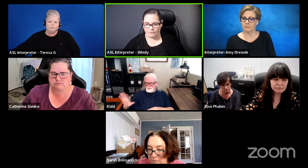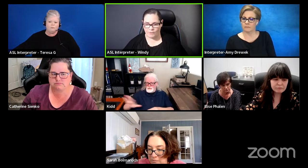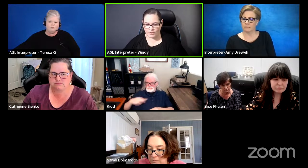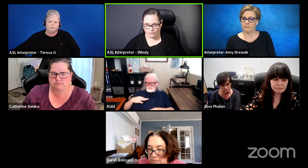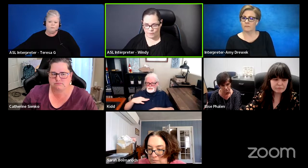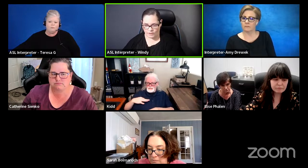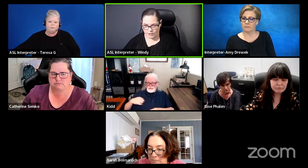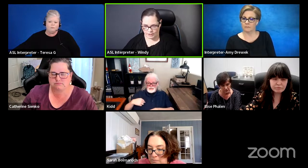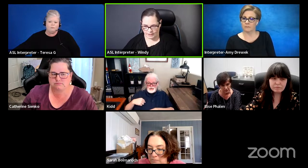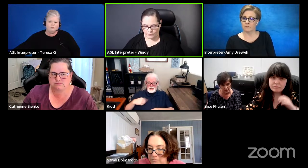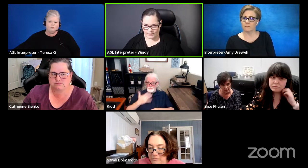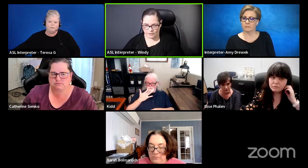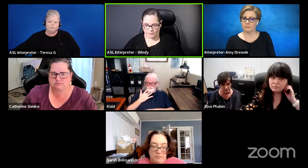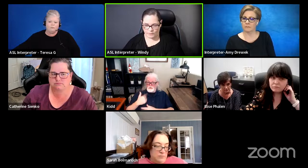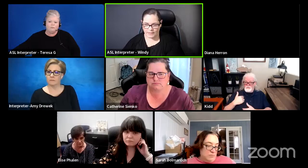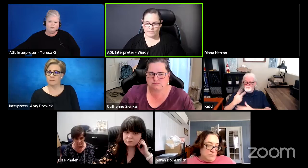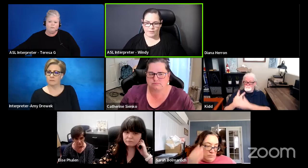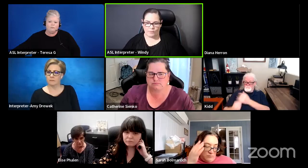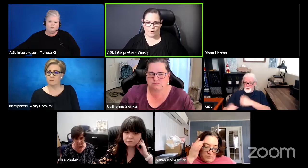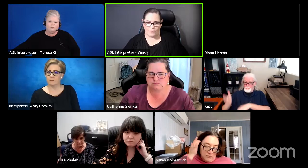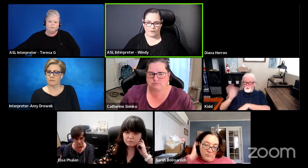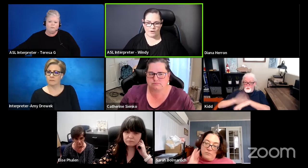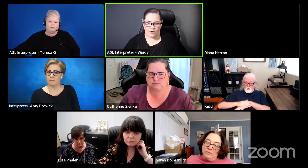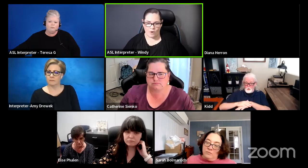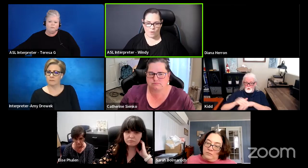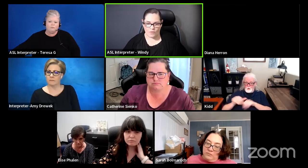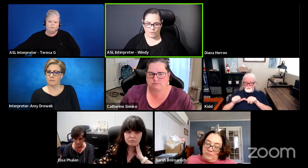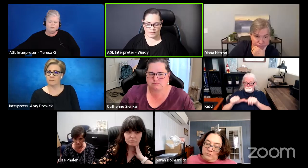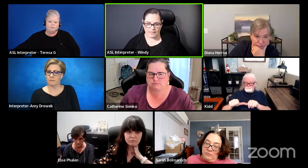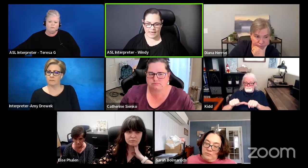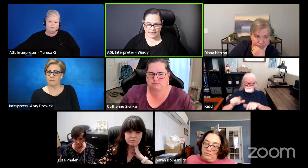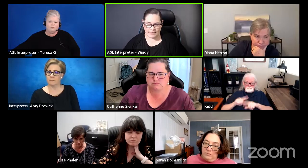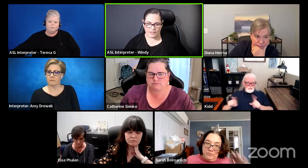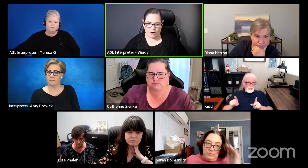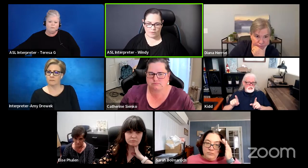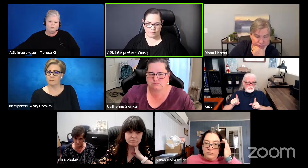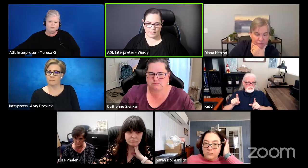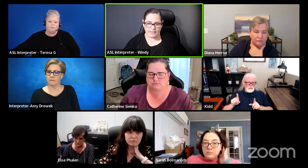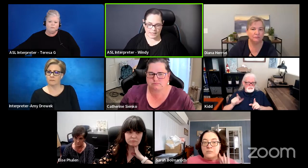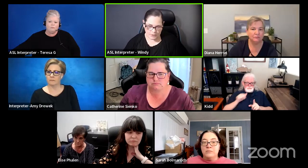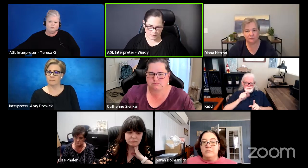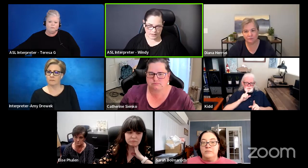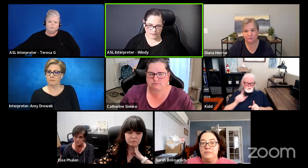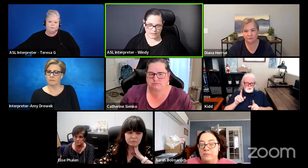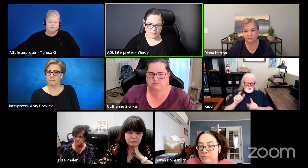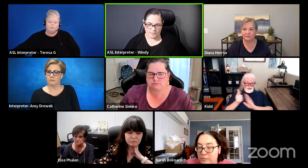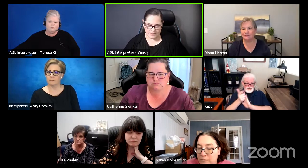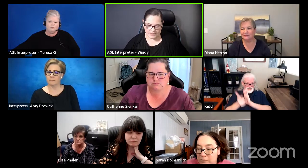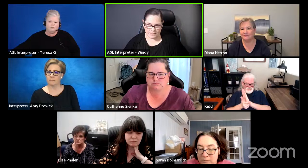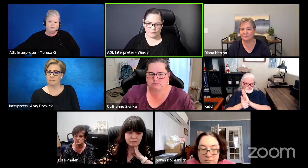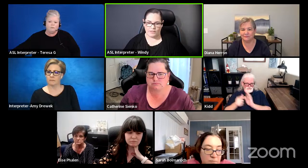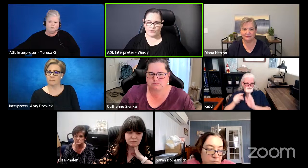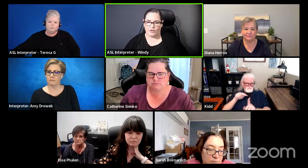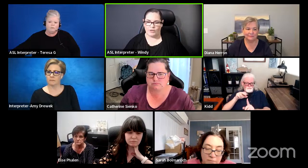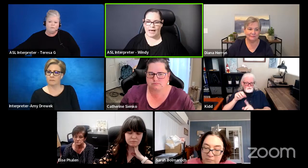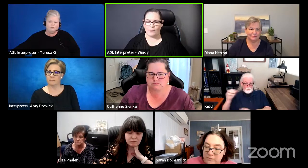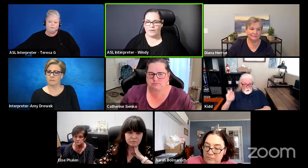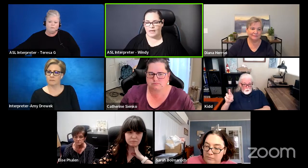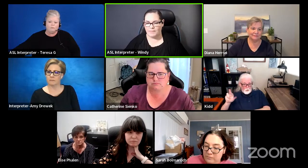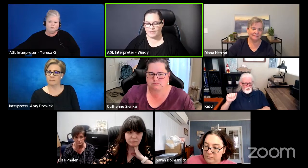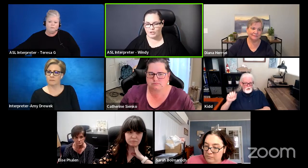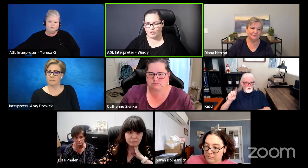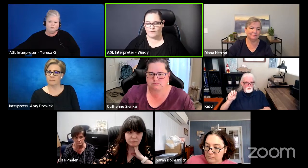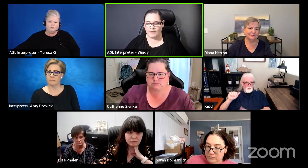decided for searching for an interim director, but whether or those candidates are continuing to be in consideration or